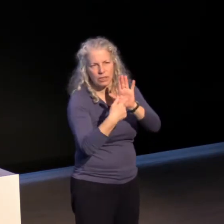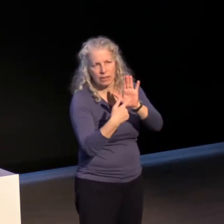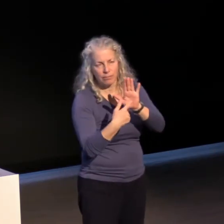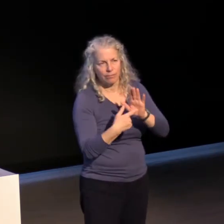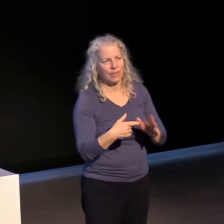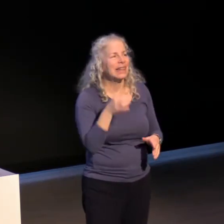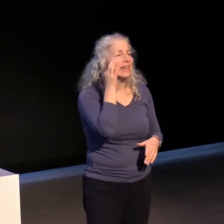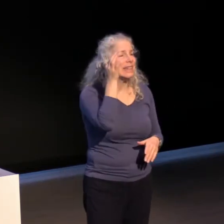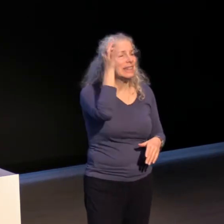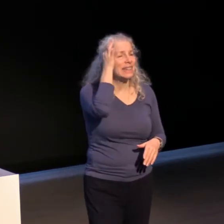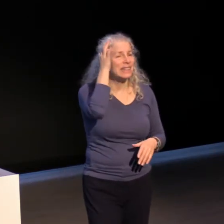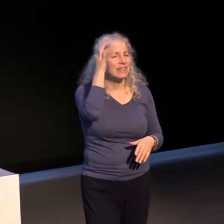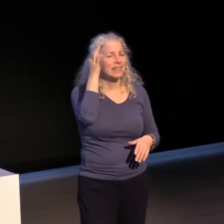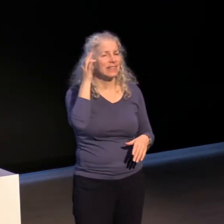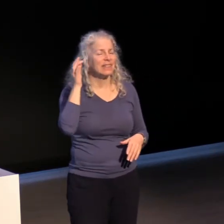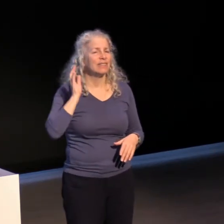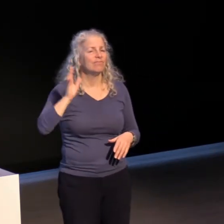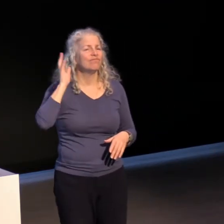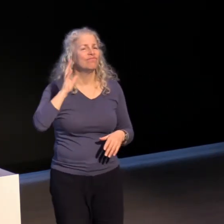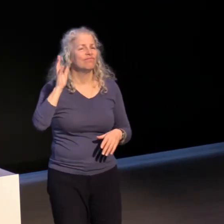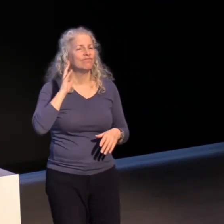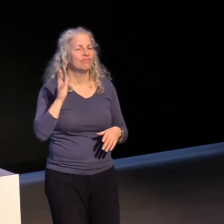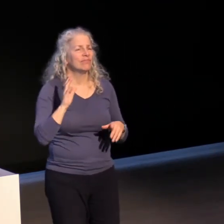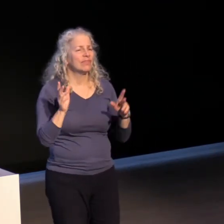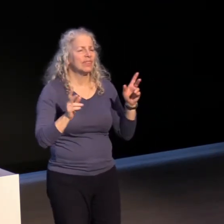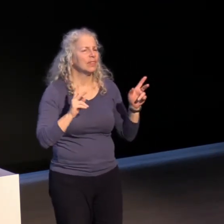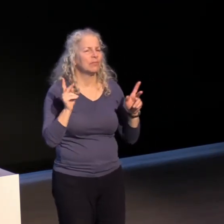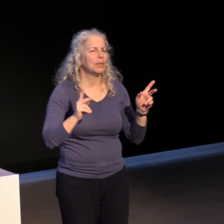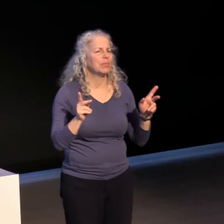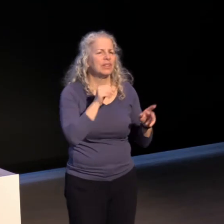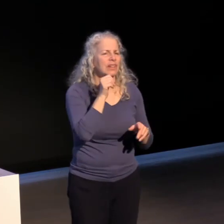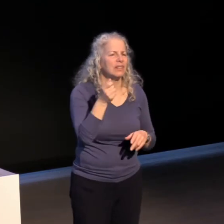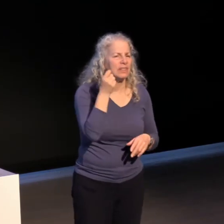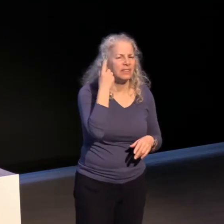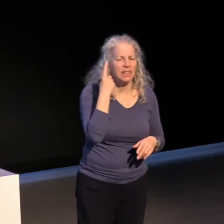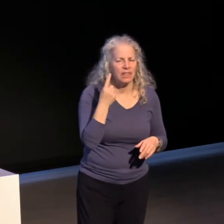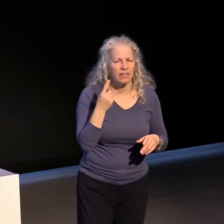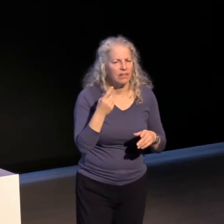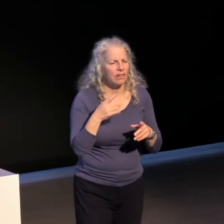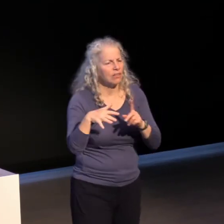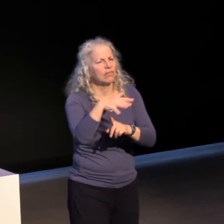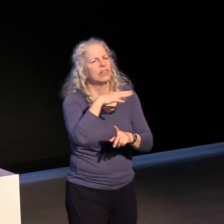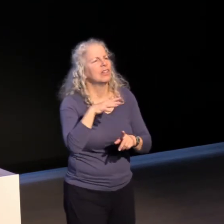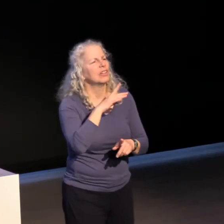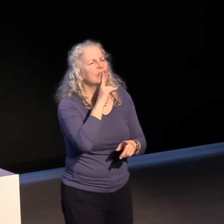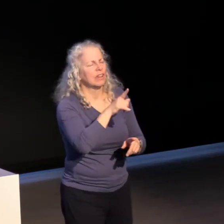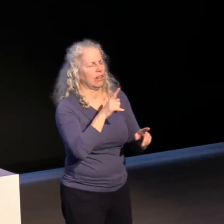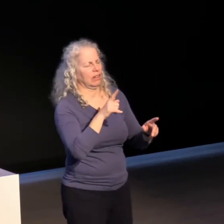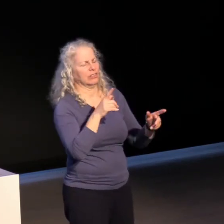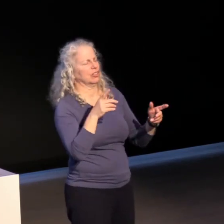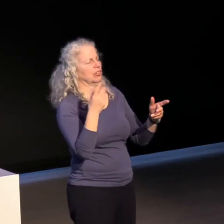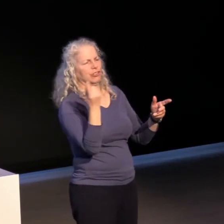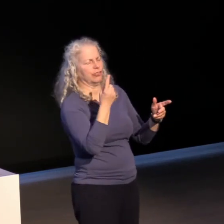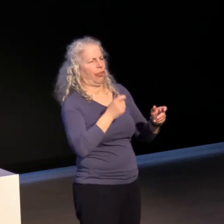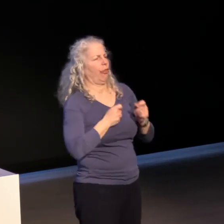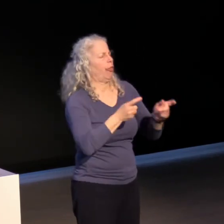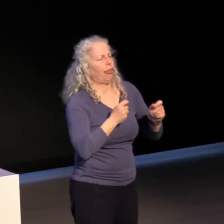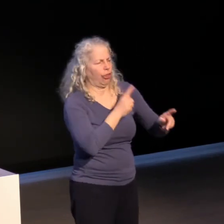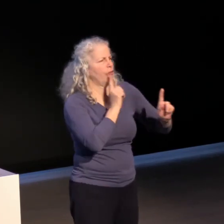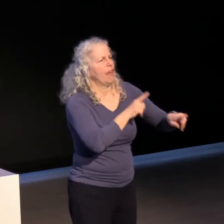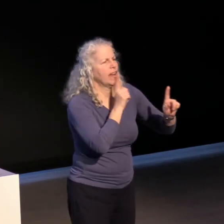those Indians who say beaded moccasin bottoms are burial regalia don't understand the full history of beading. They're being reactive, and they don't know what they're talking about,